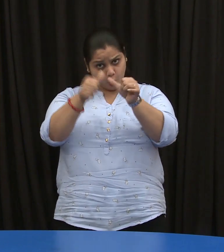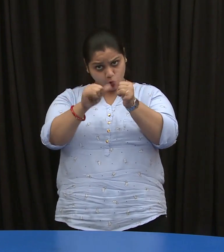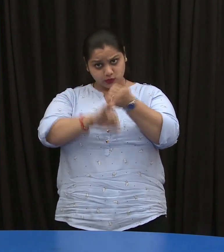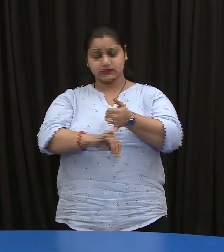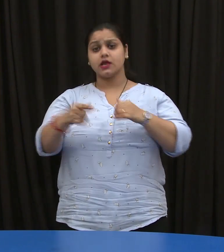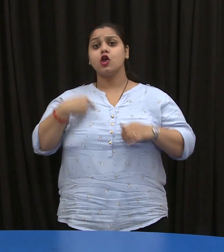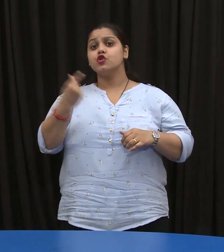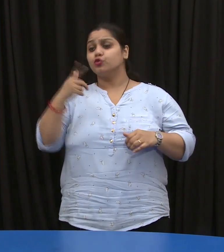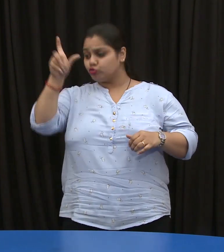user.